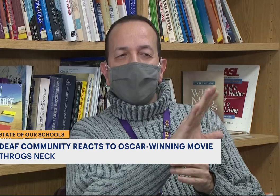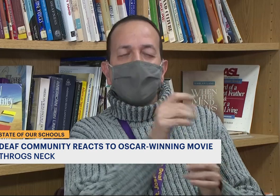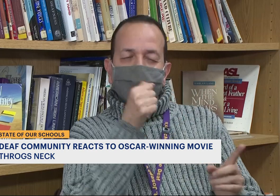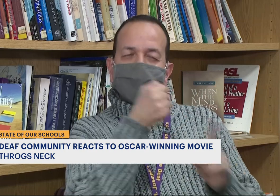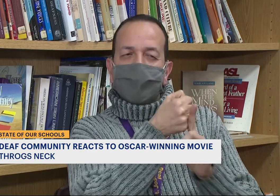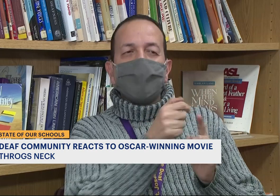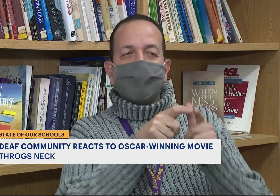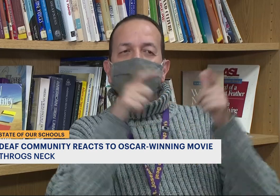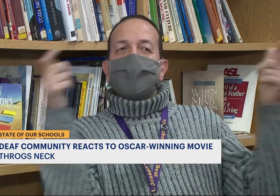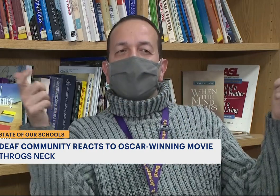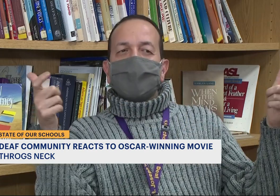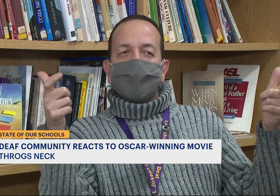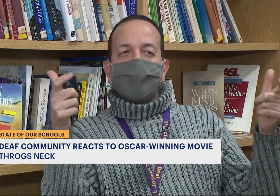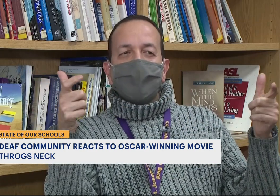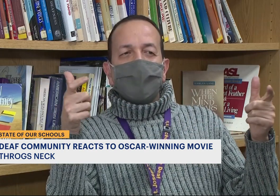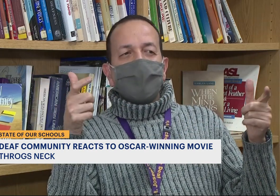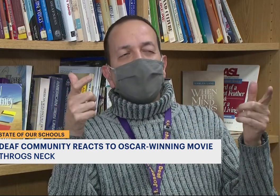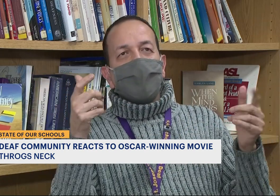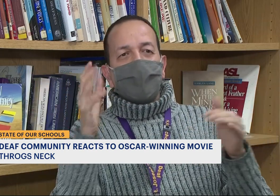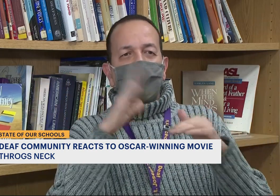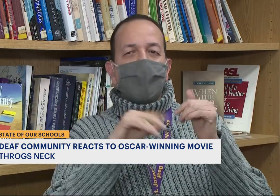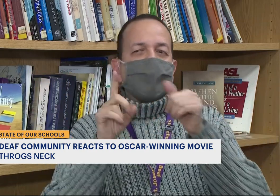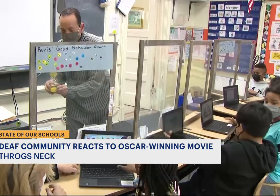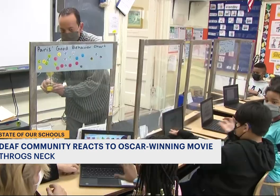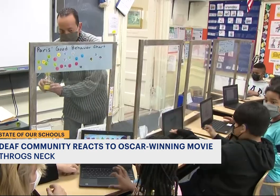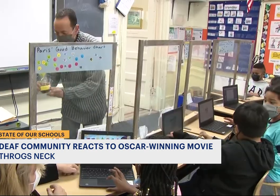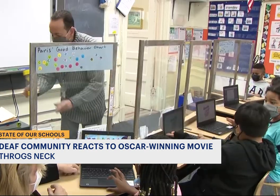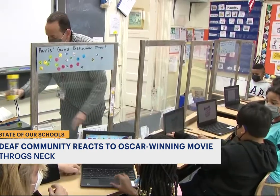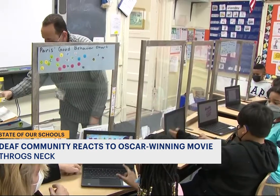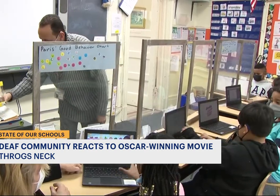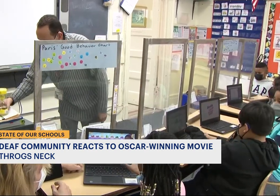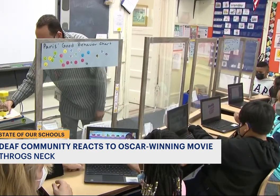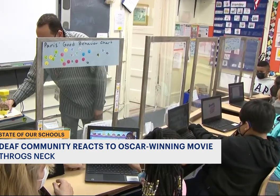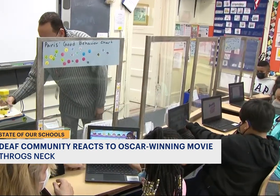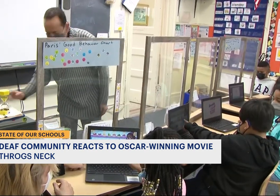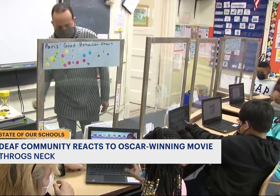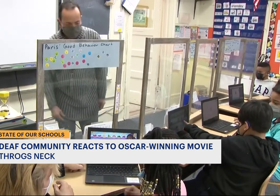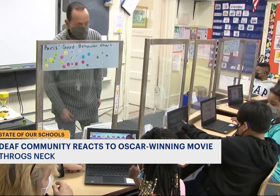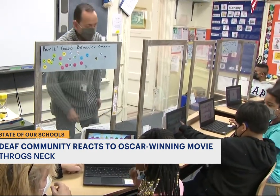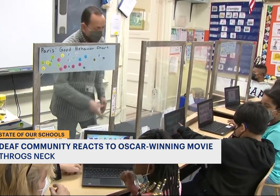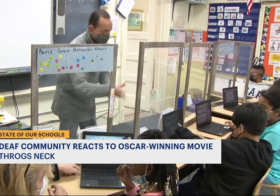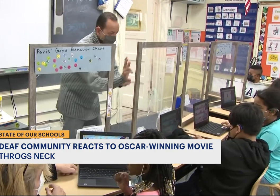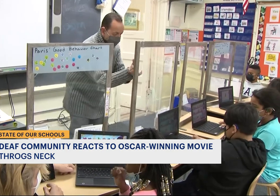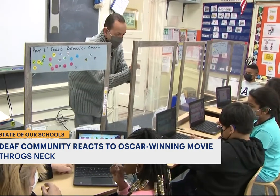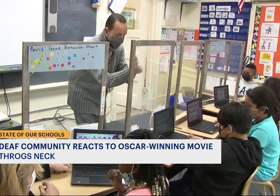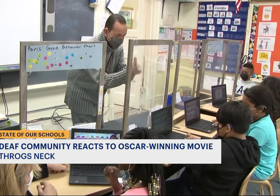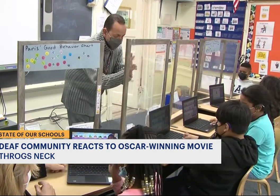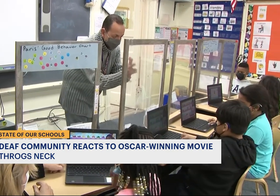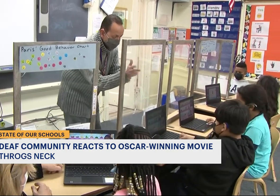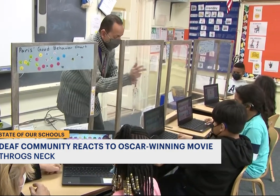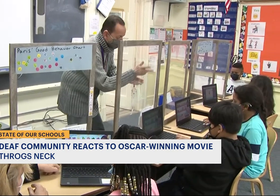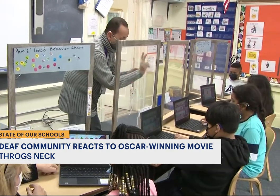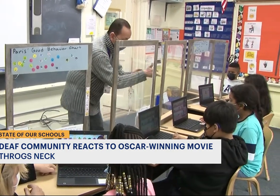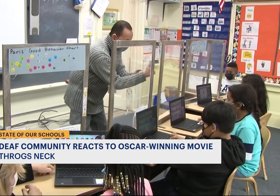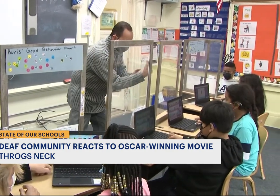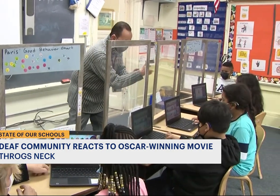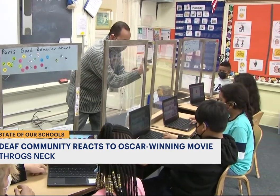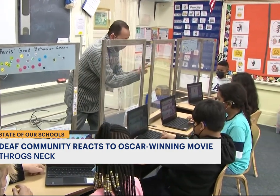modeled, it was really very powerful. The movie Coda, or Child of Deaf Adults, is about a girl growing up as the only